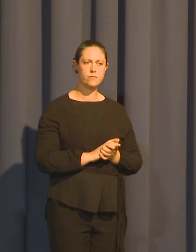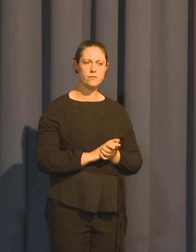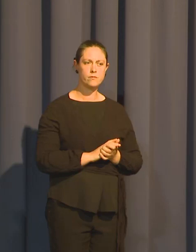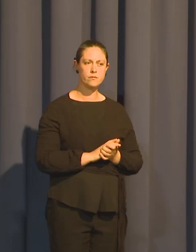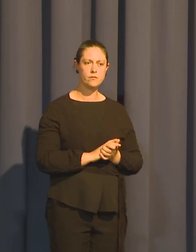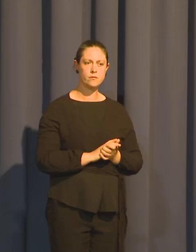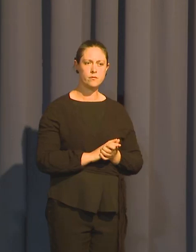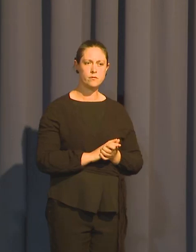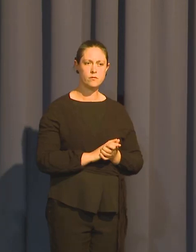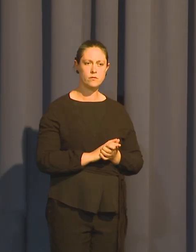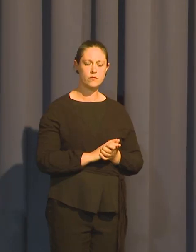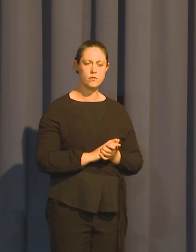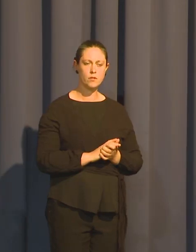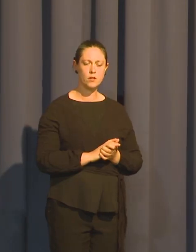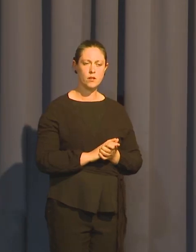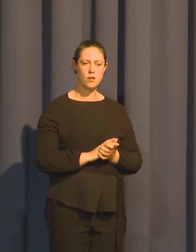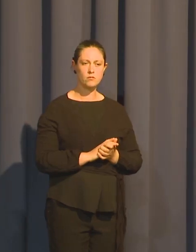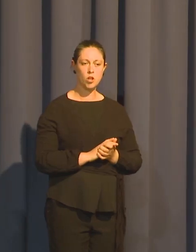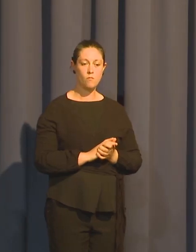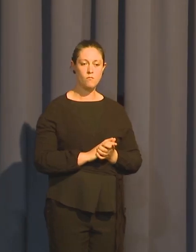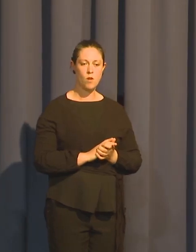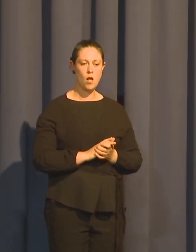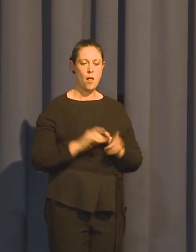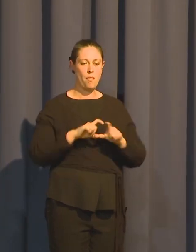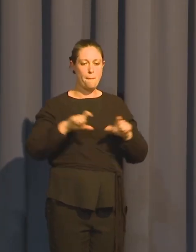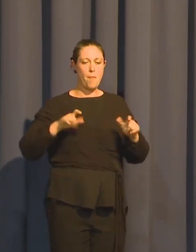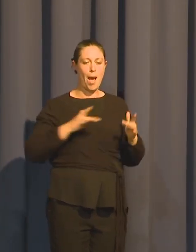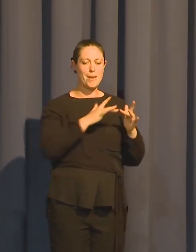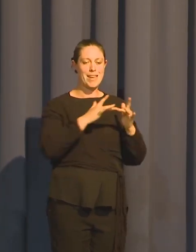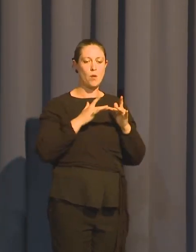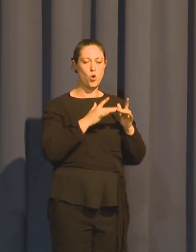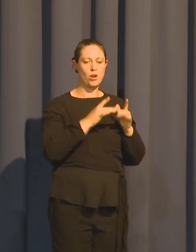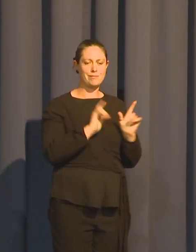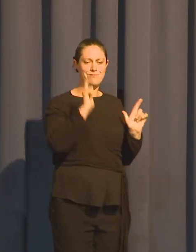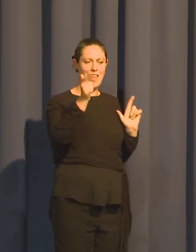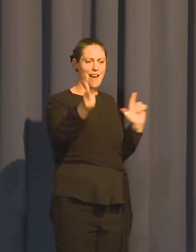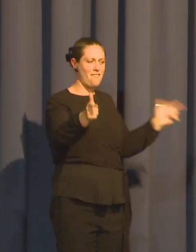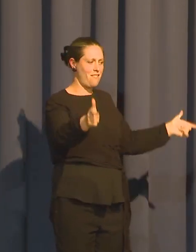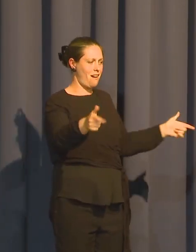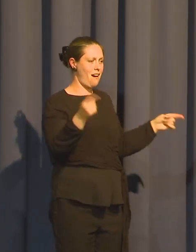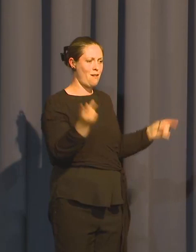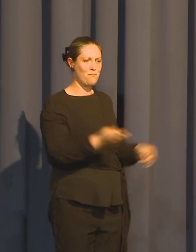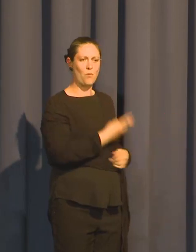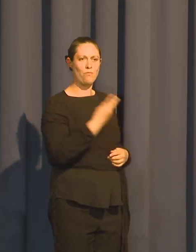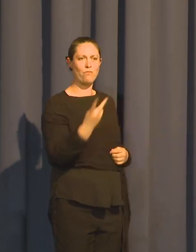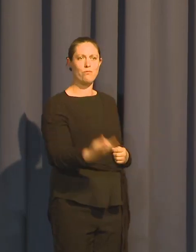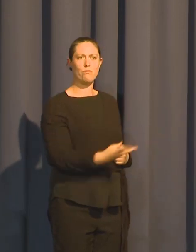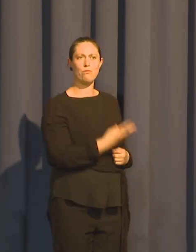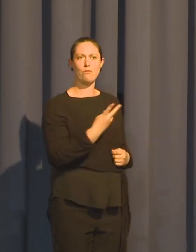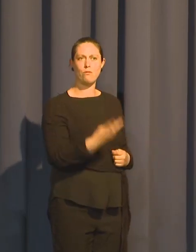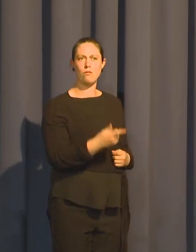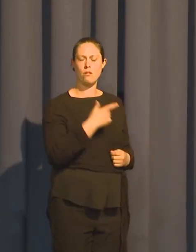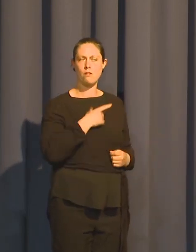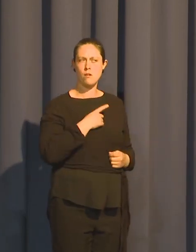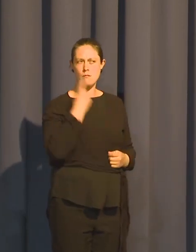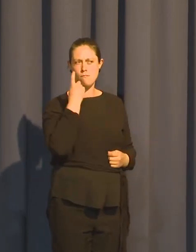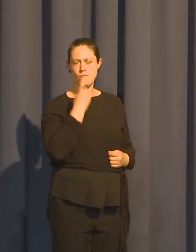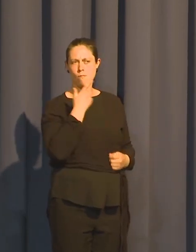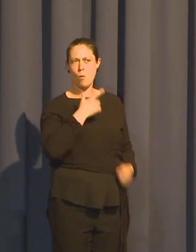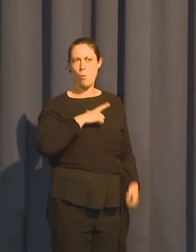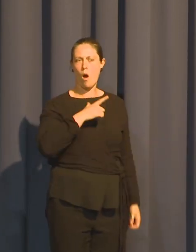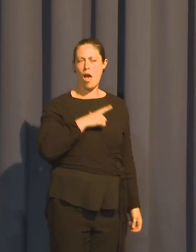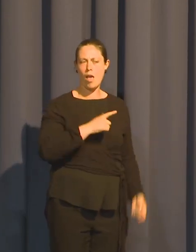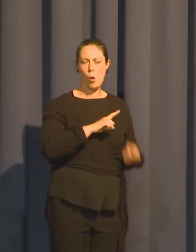what are essentially opposite ends of the network on the same day. And those things at the moment we're